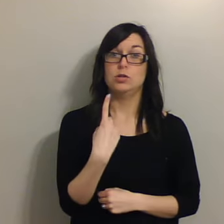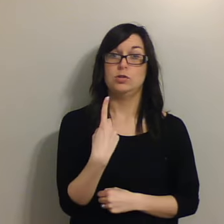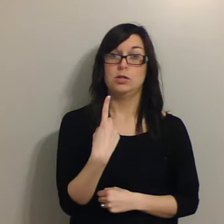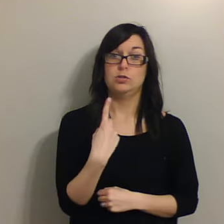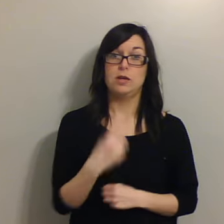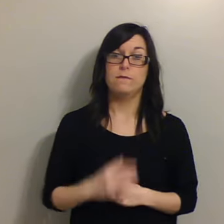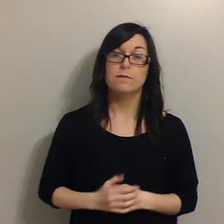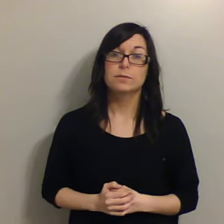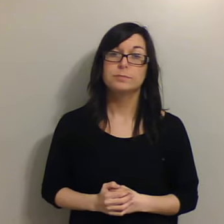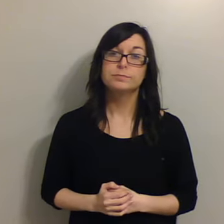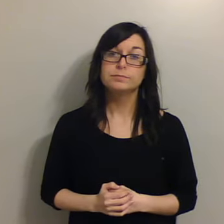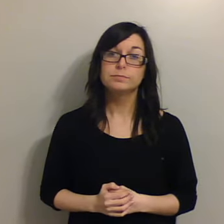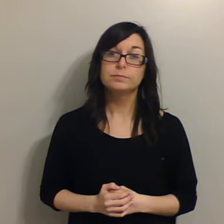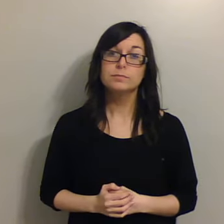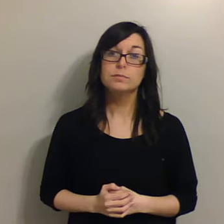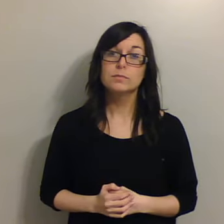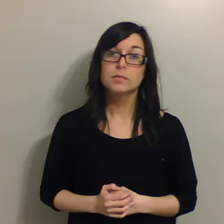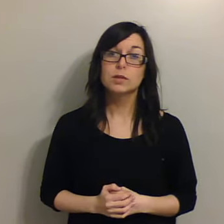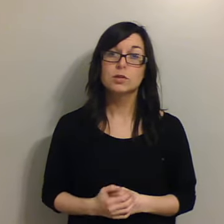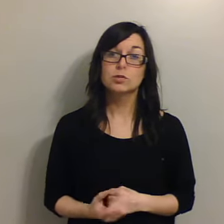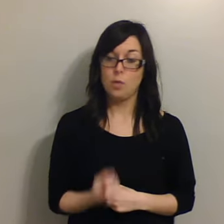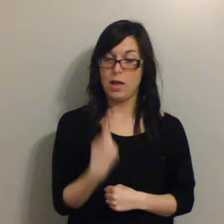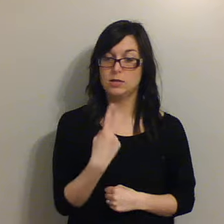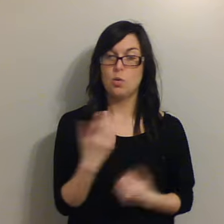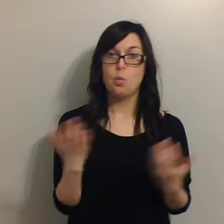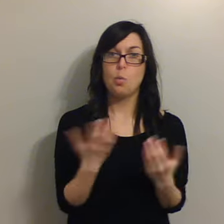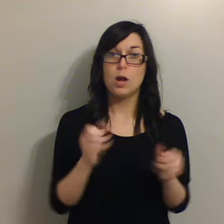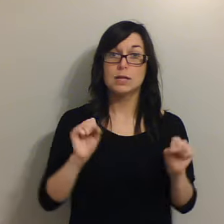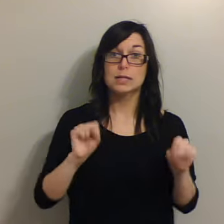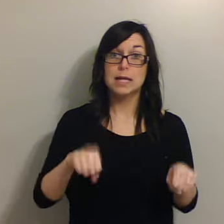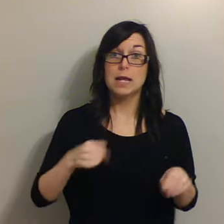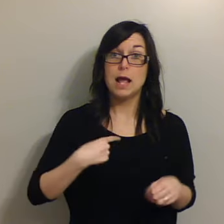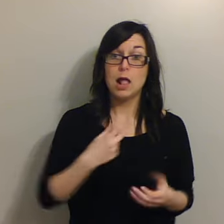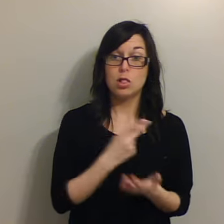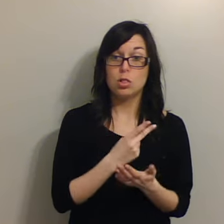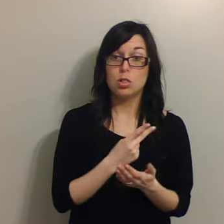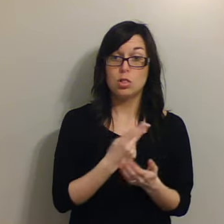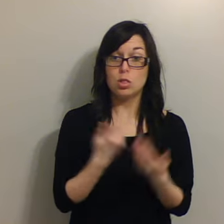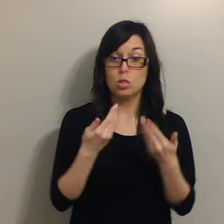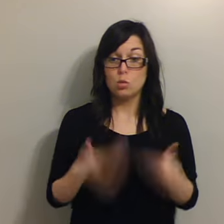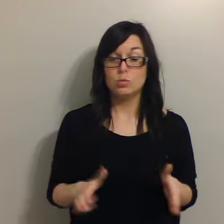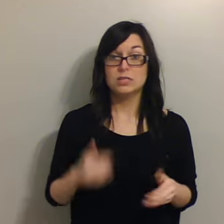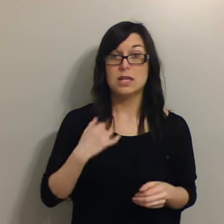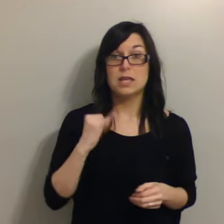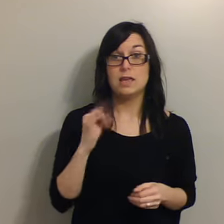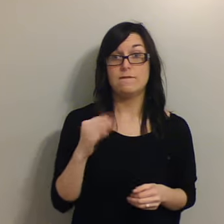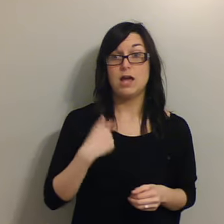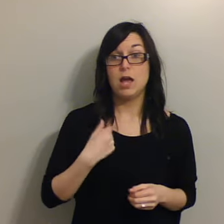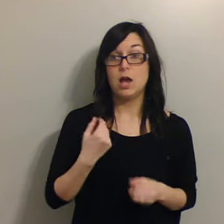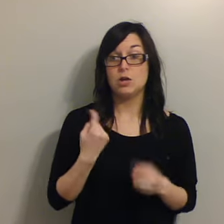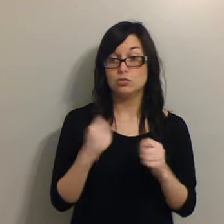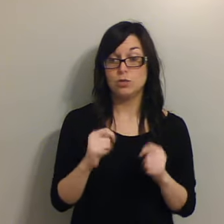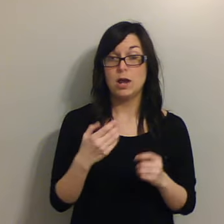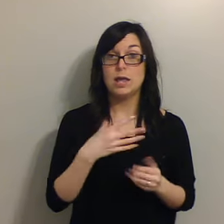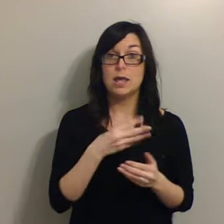what could I lose if I try and fail? Or, how about this? What could I lose